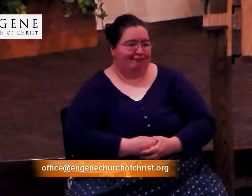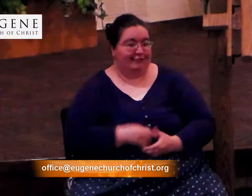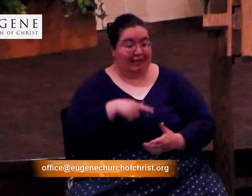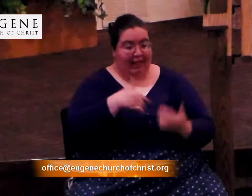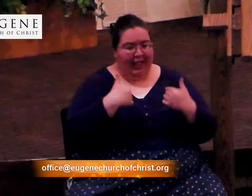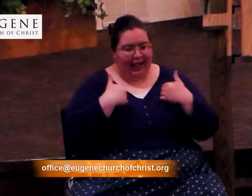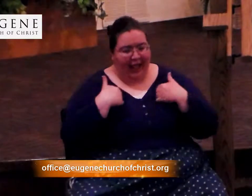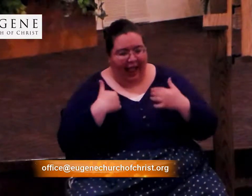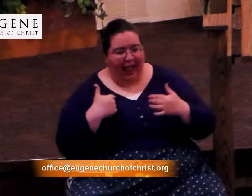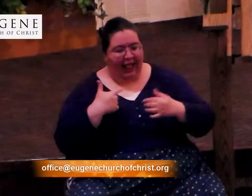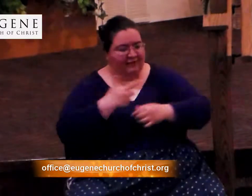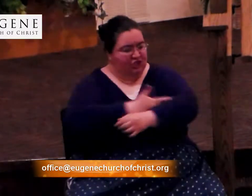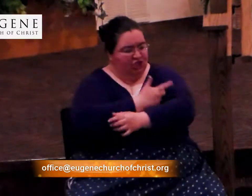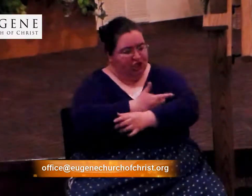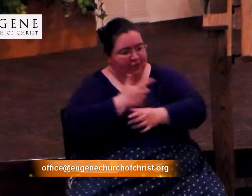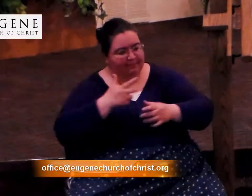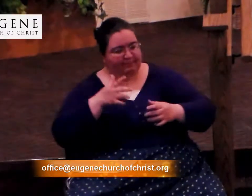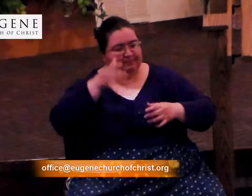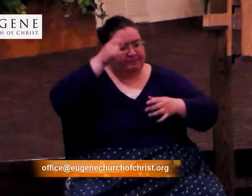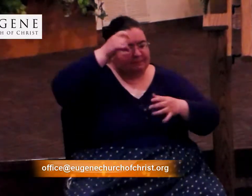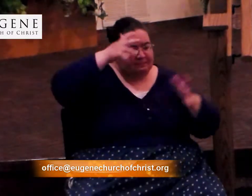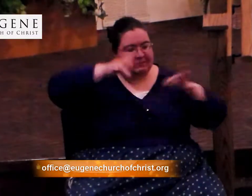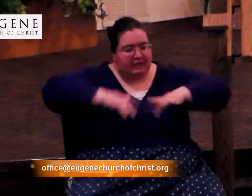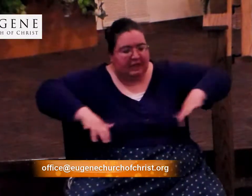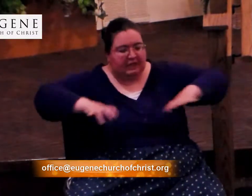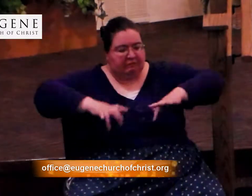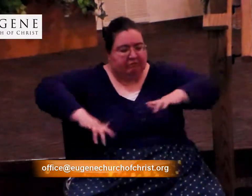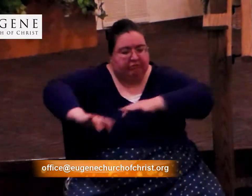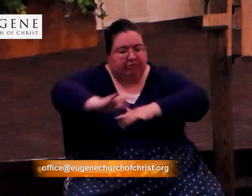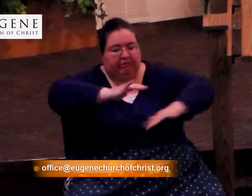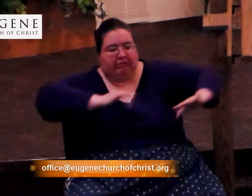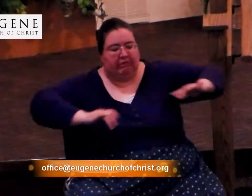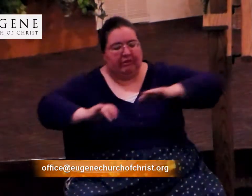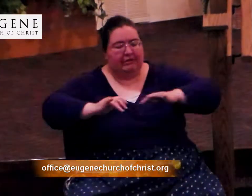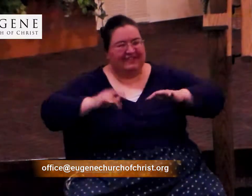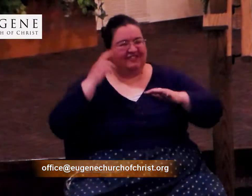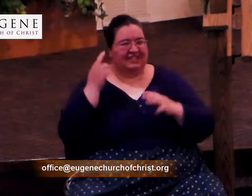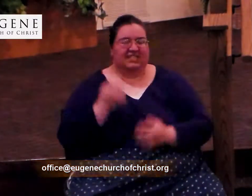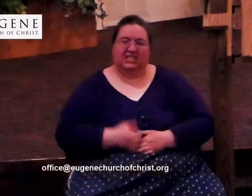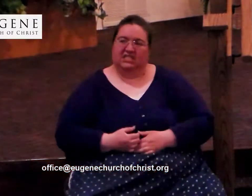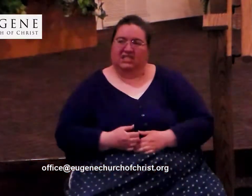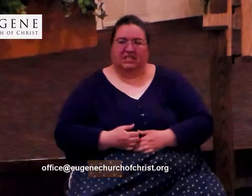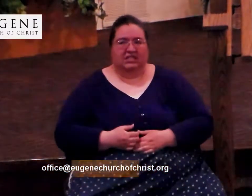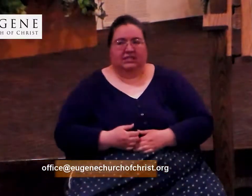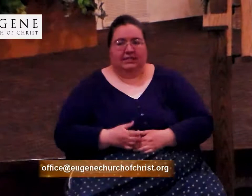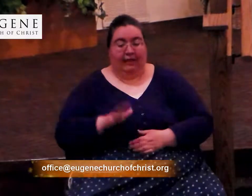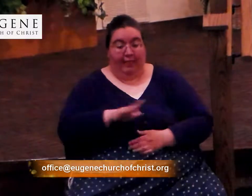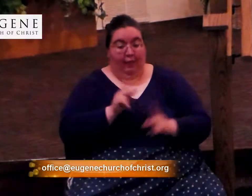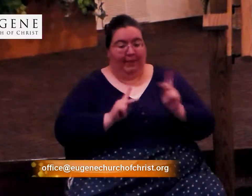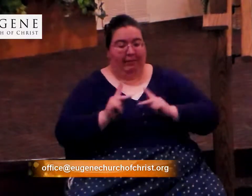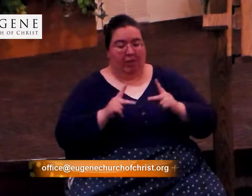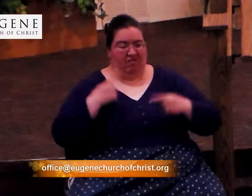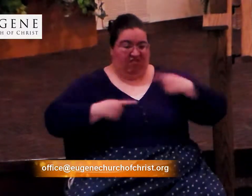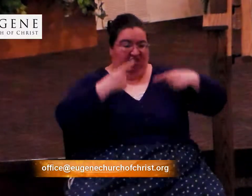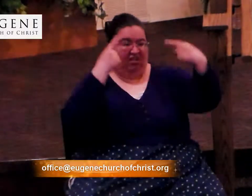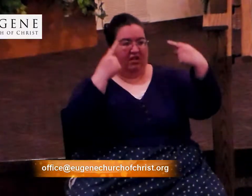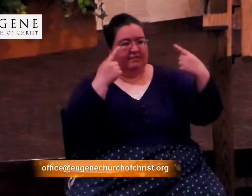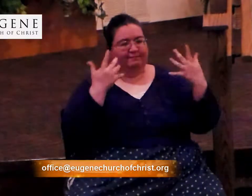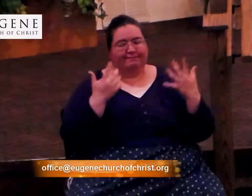along the way, and they realize at some point, we're going to have to split up to make this work. We're going to have to go this route, you're going to have to go this route, we're going to have to find our